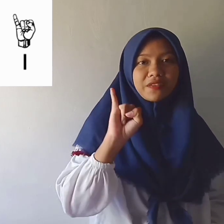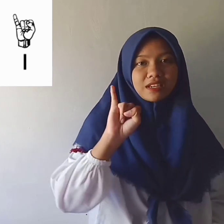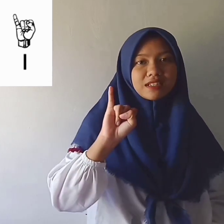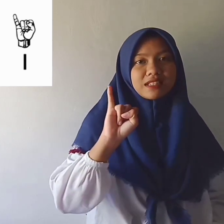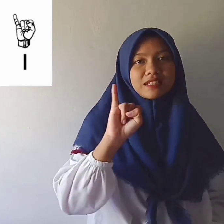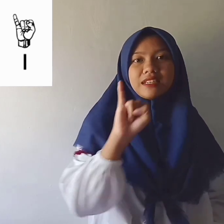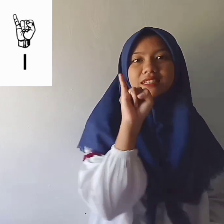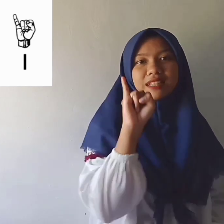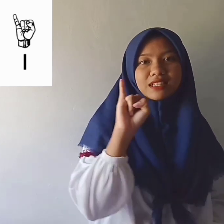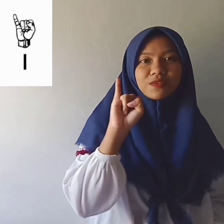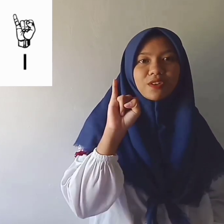finger. It stands for I.